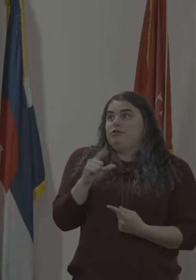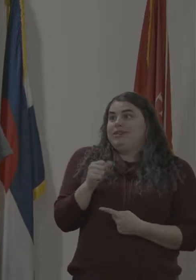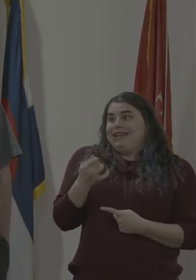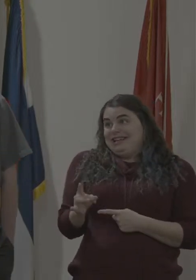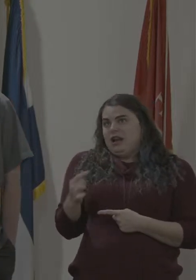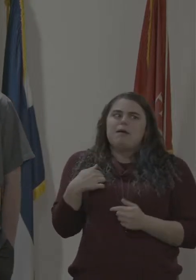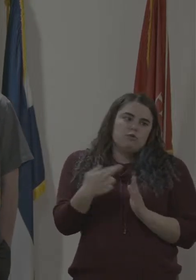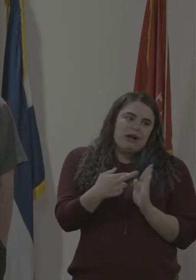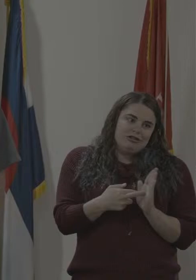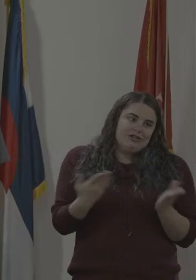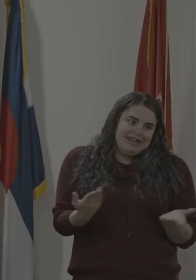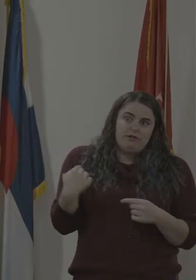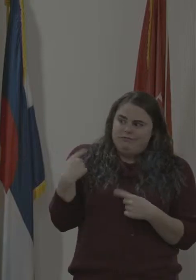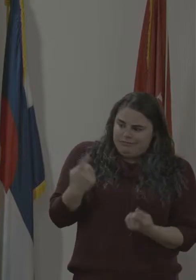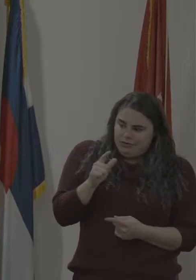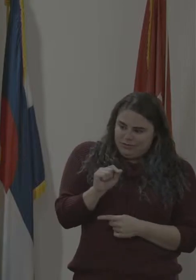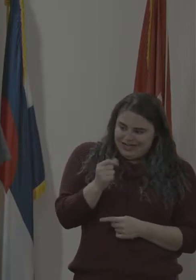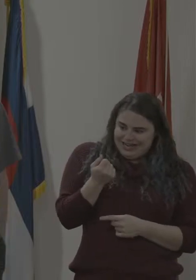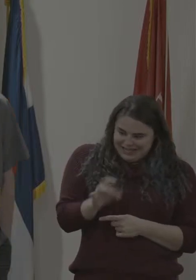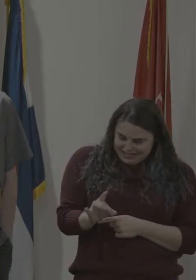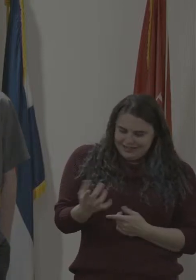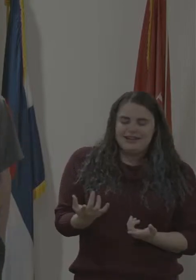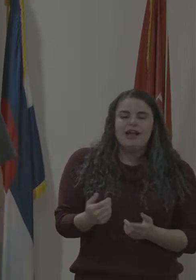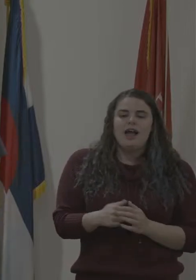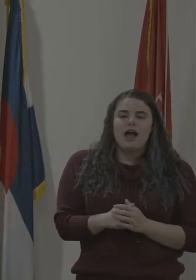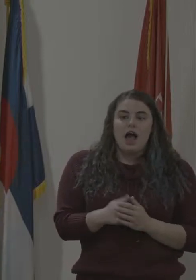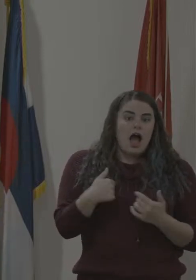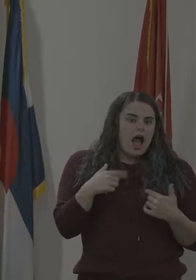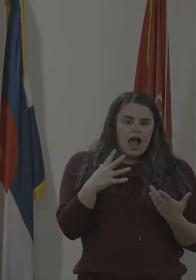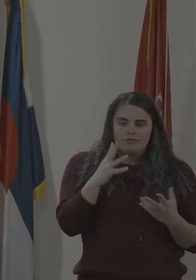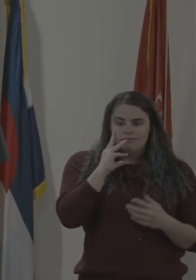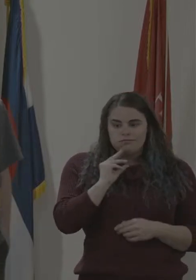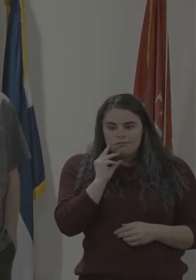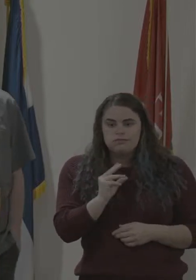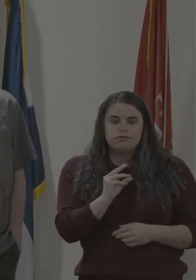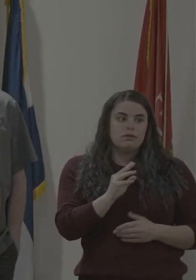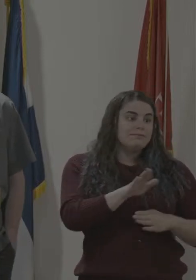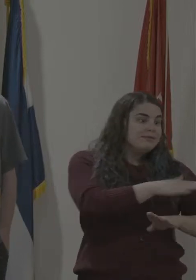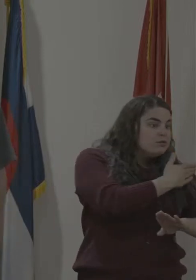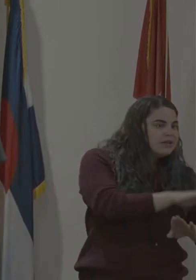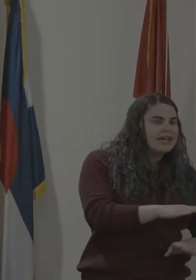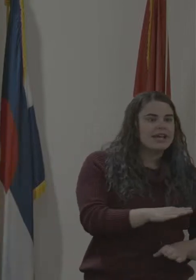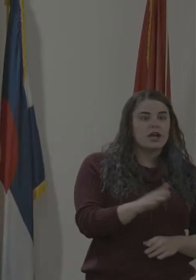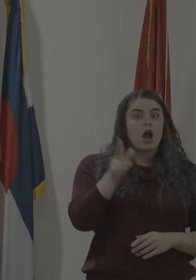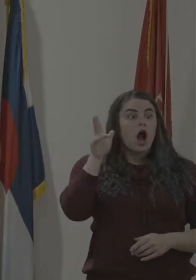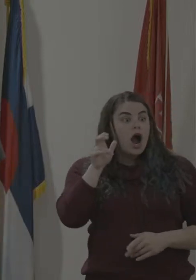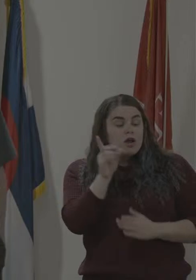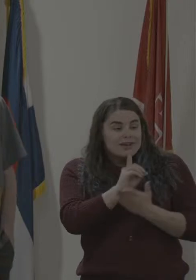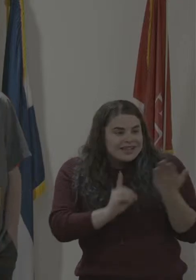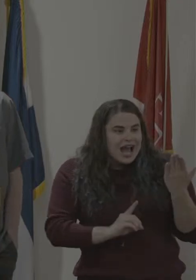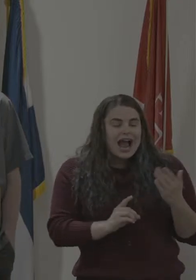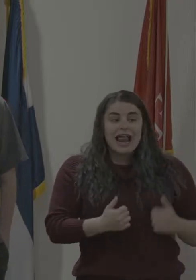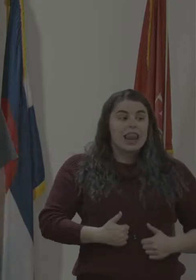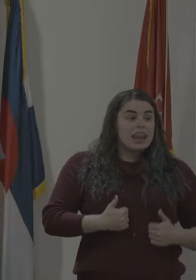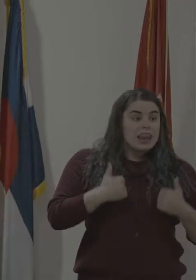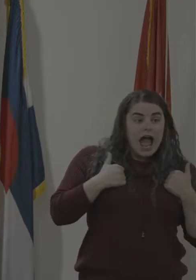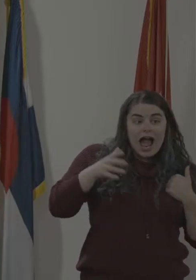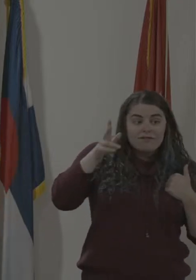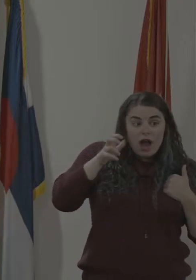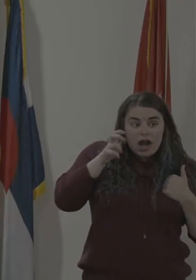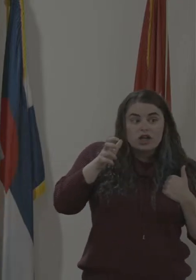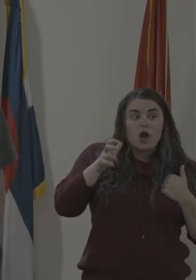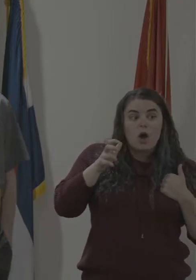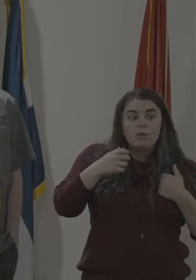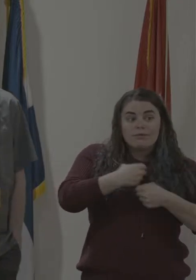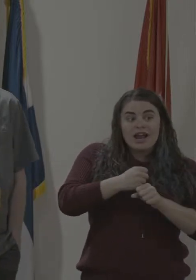registered. So I've done, music and audio design, live audio production,